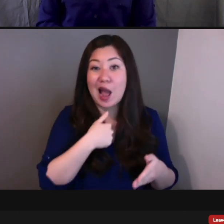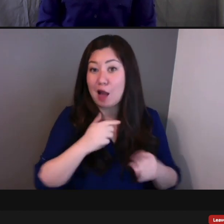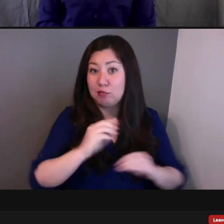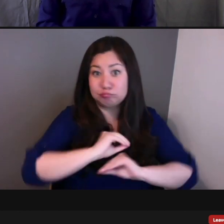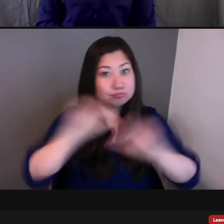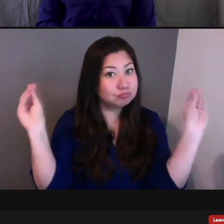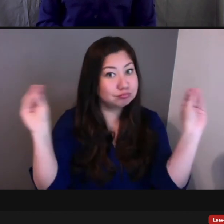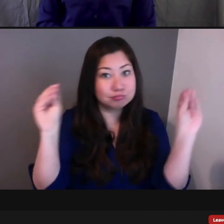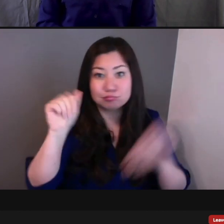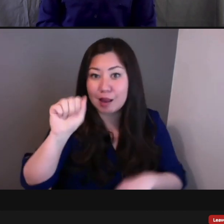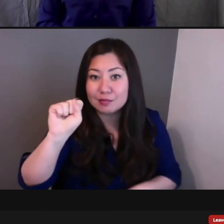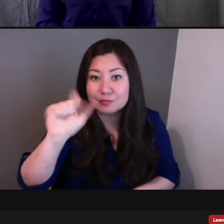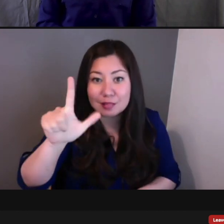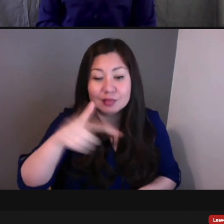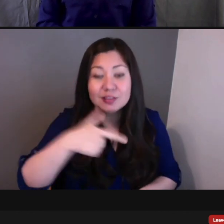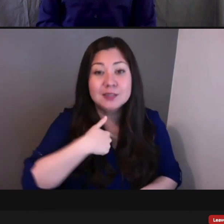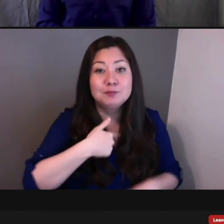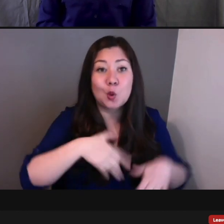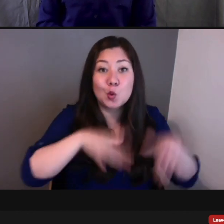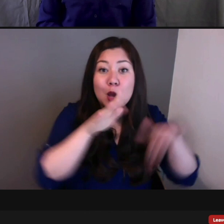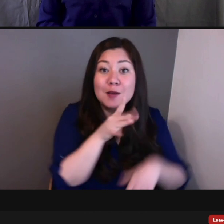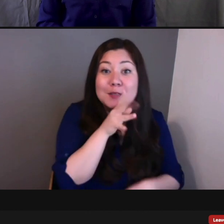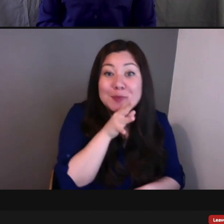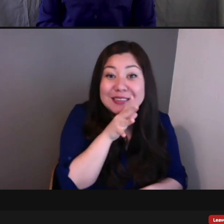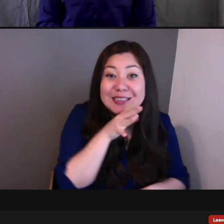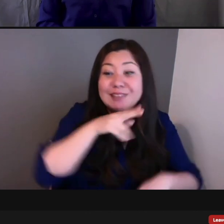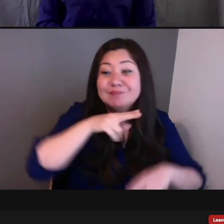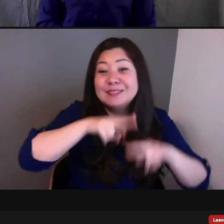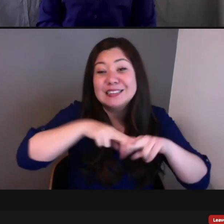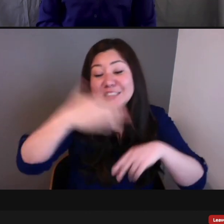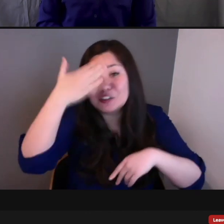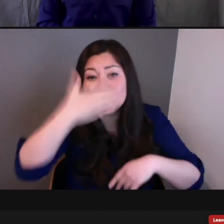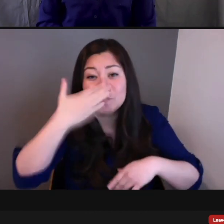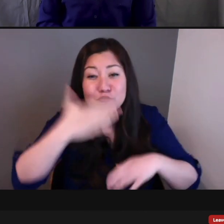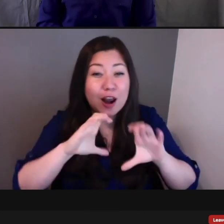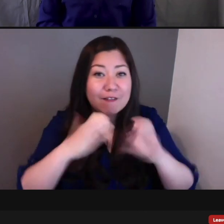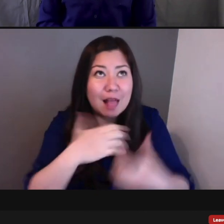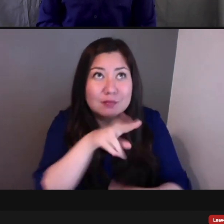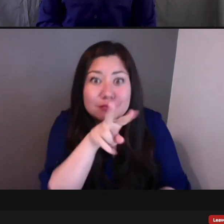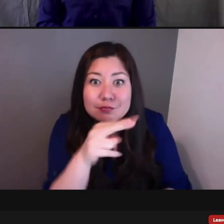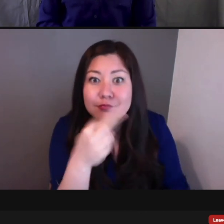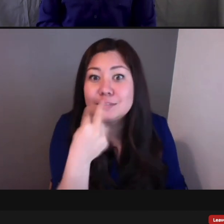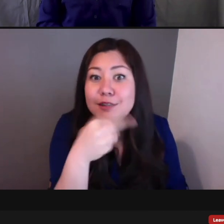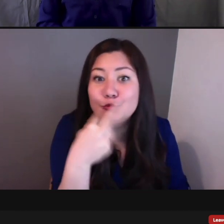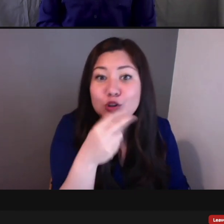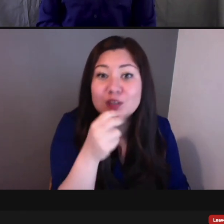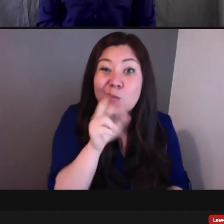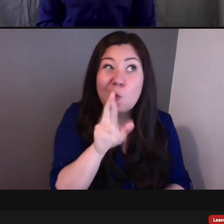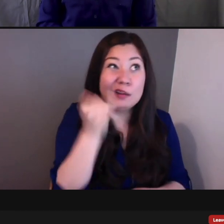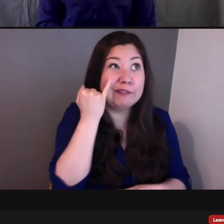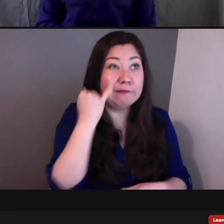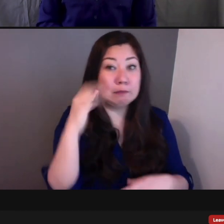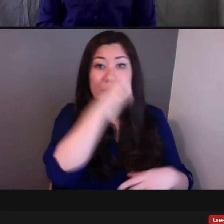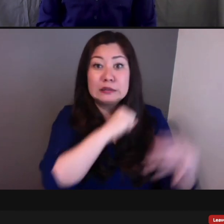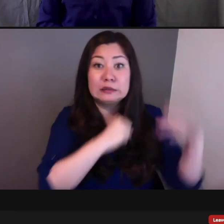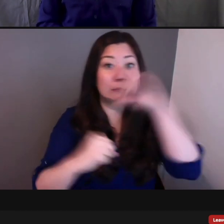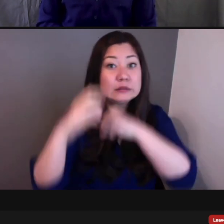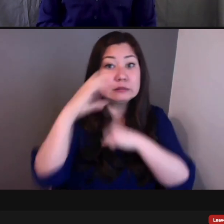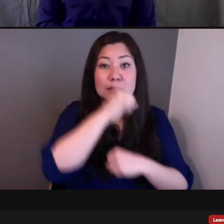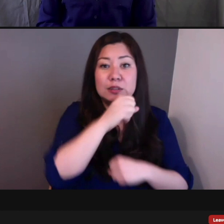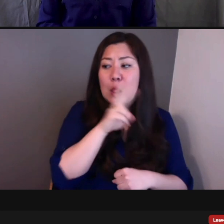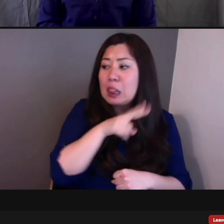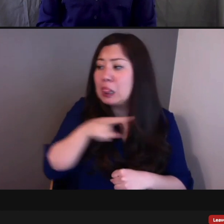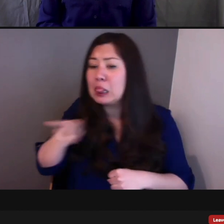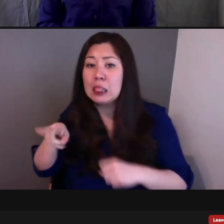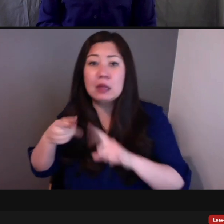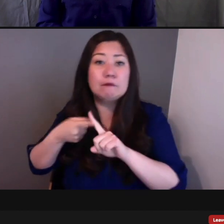So again, with our names and who are we, you know, what our upbringing was like, what our educational